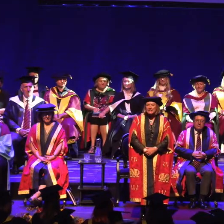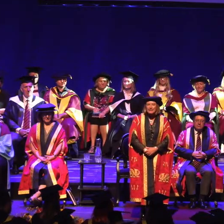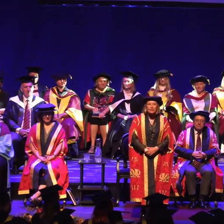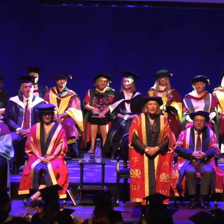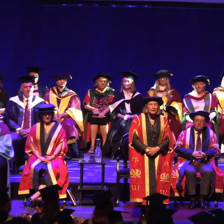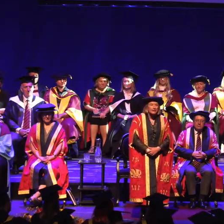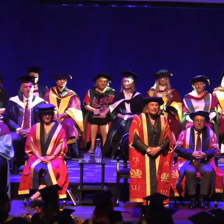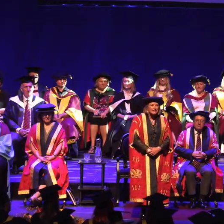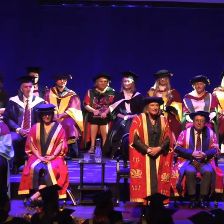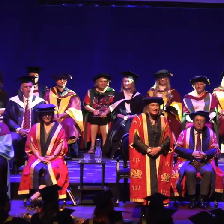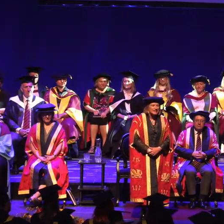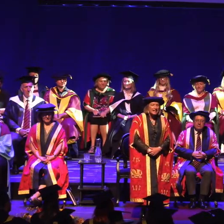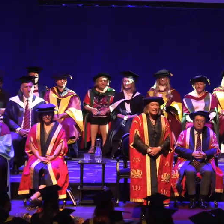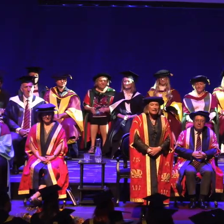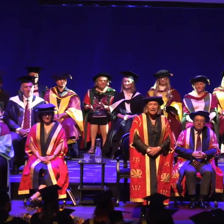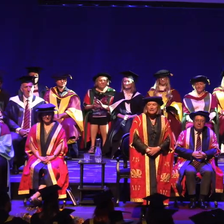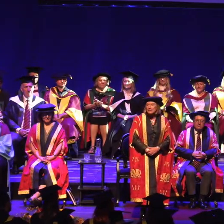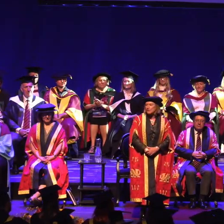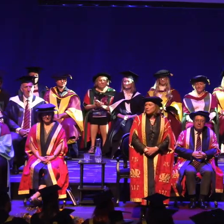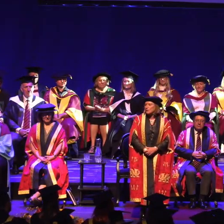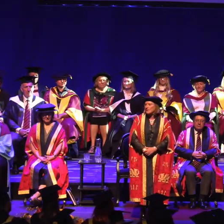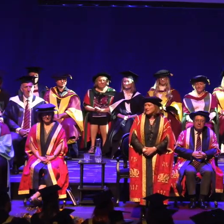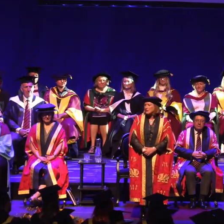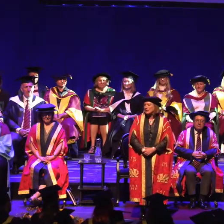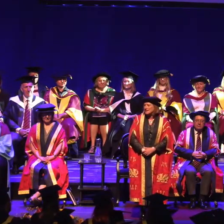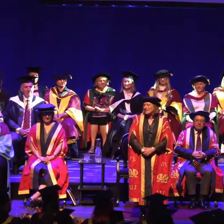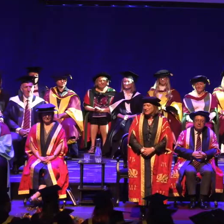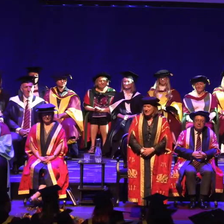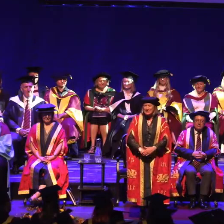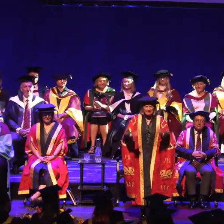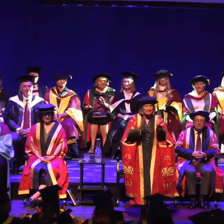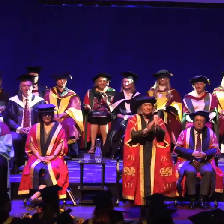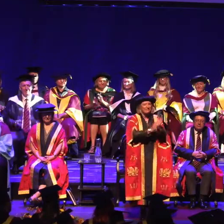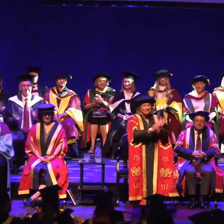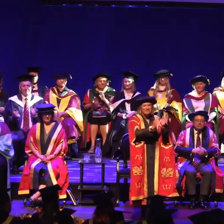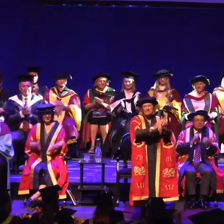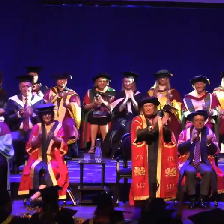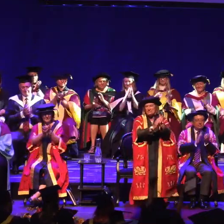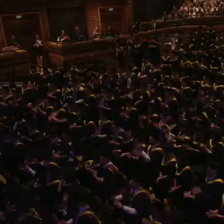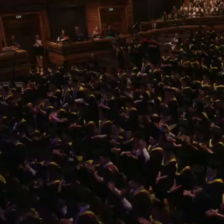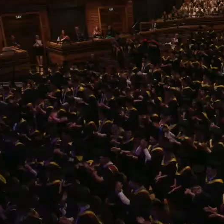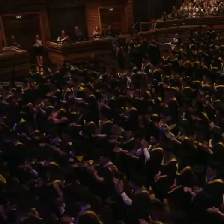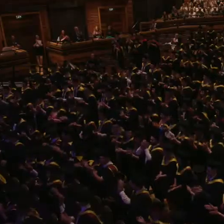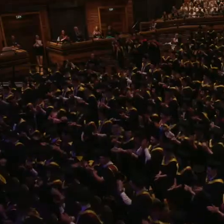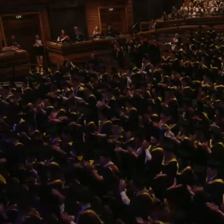awards. Congratulations, Class of 2023.